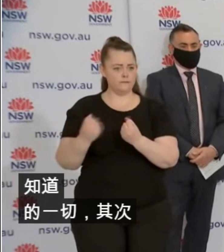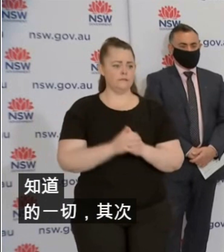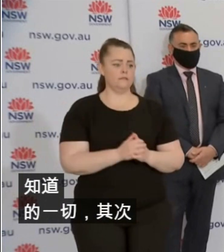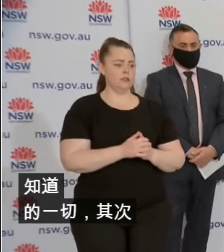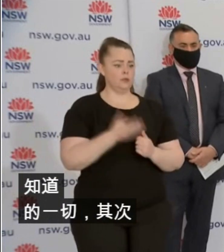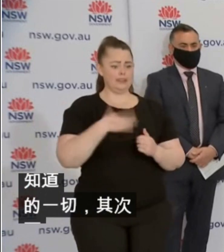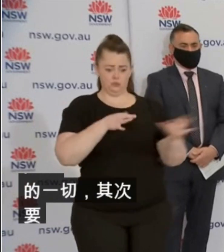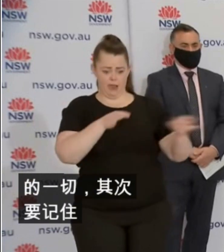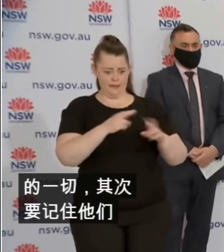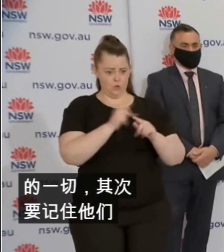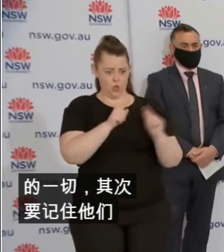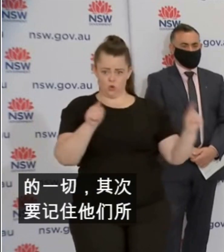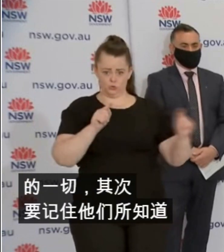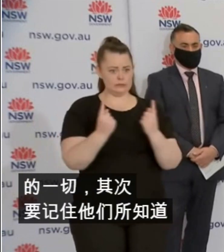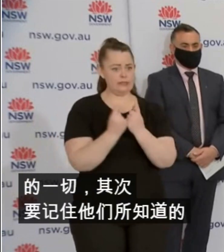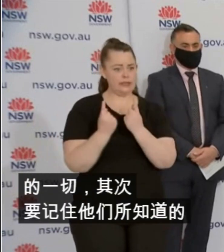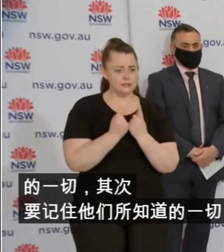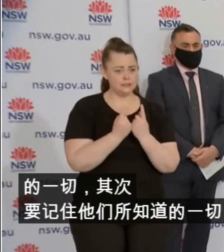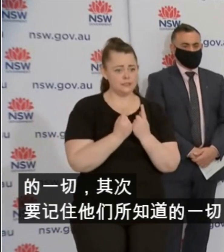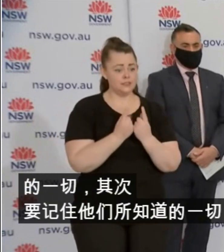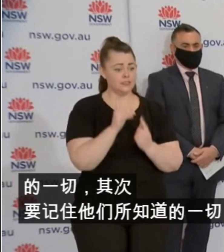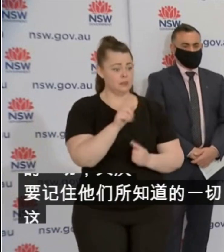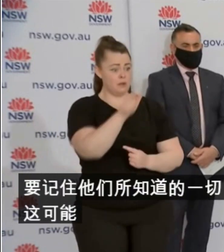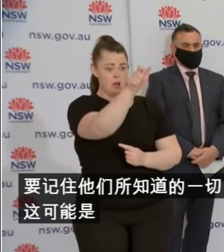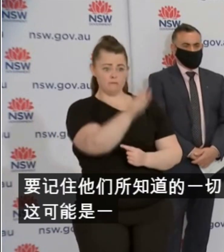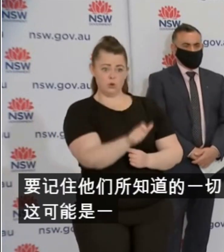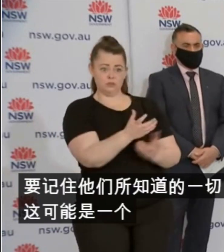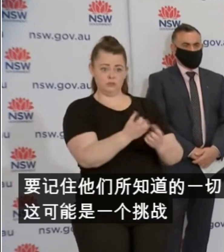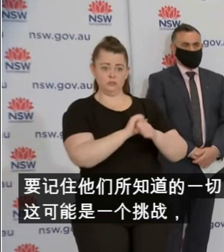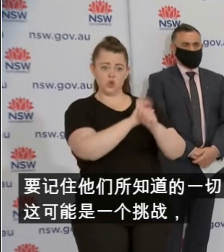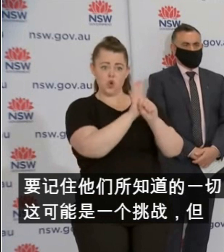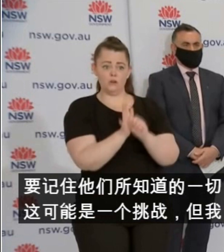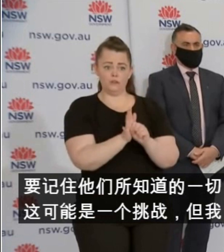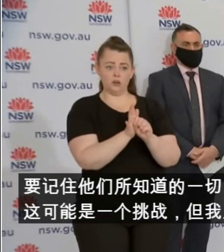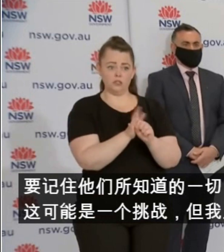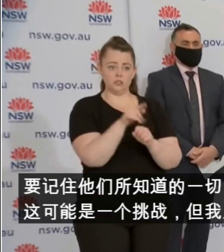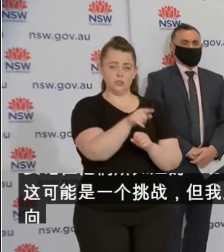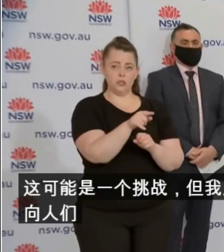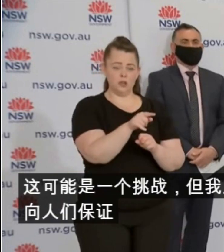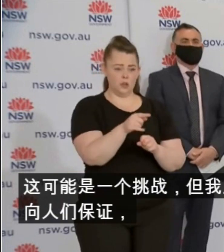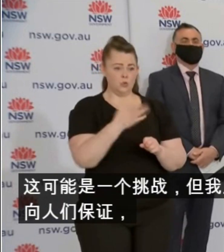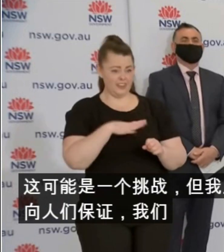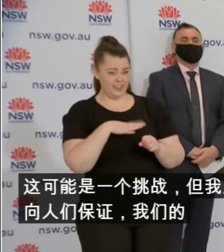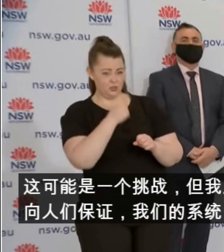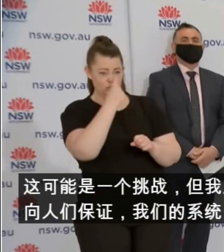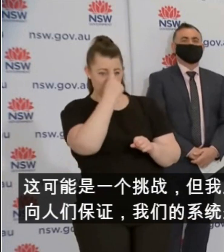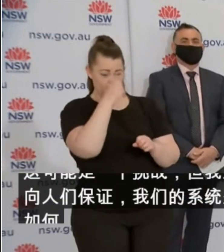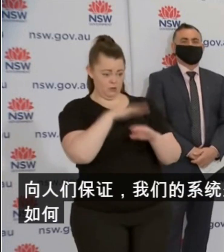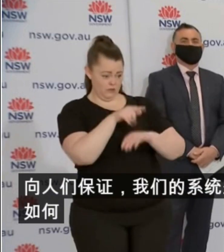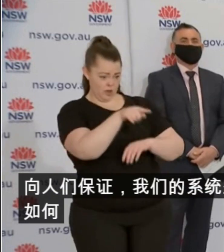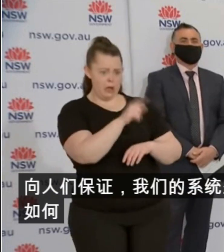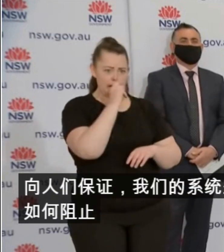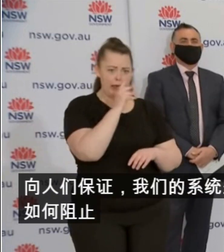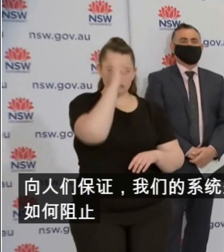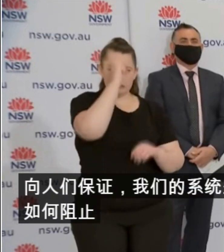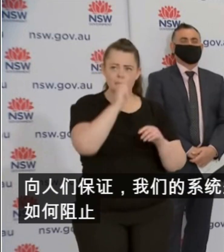all, to remember everything they know. And that can be a challenge. But I just want to assure people how our systems are holding